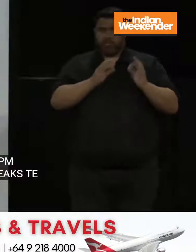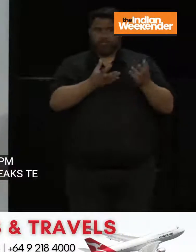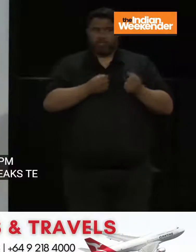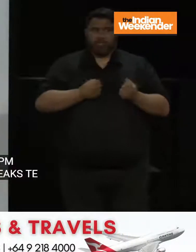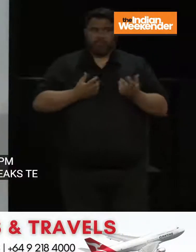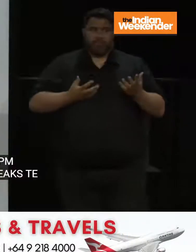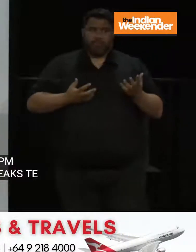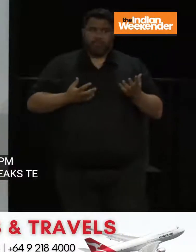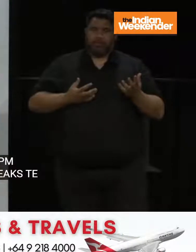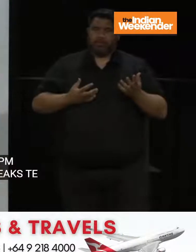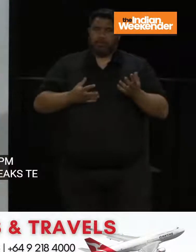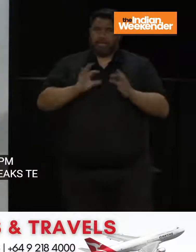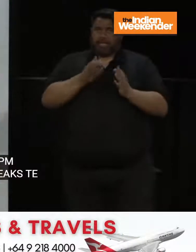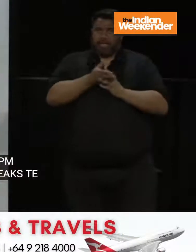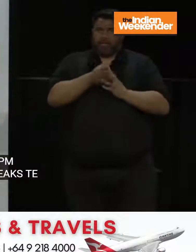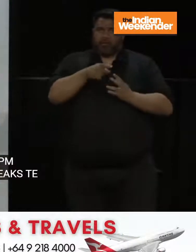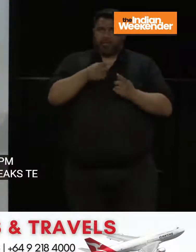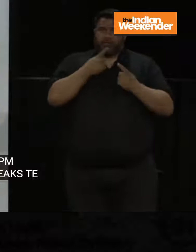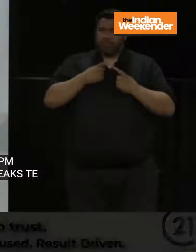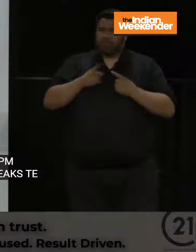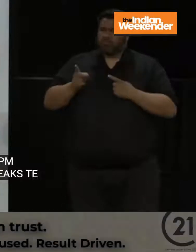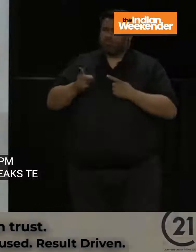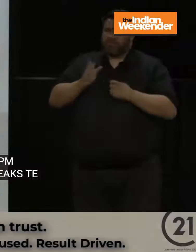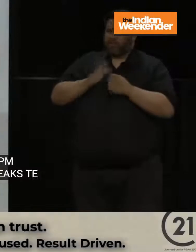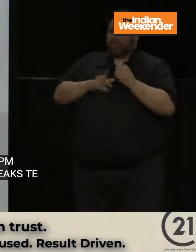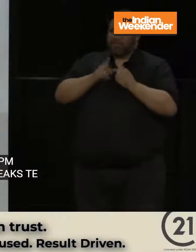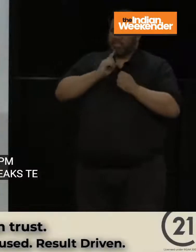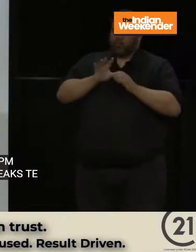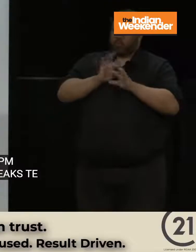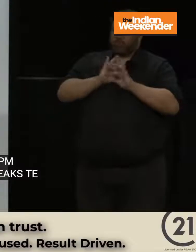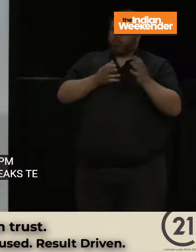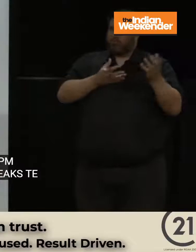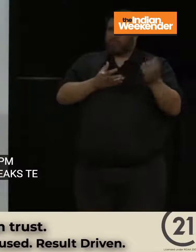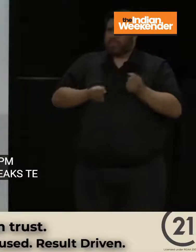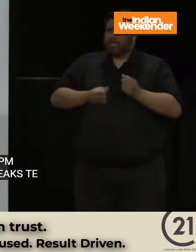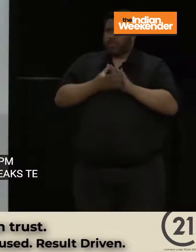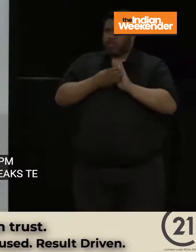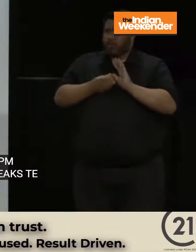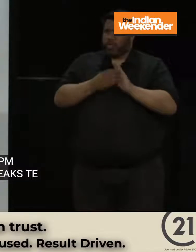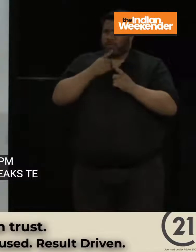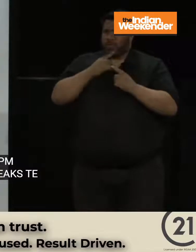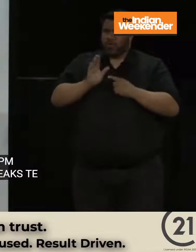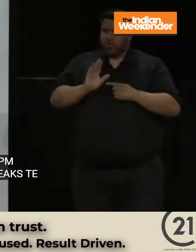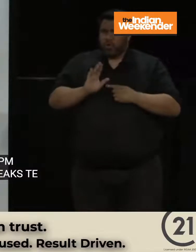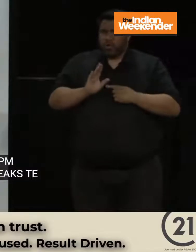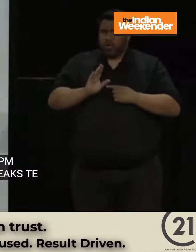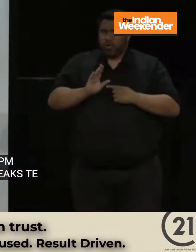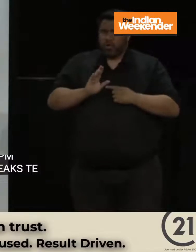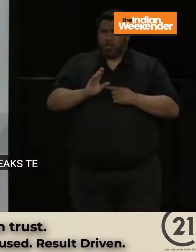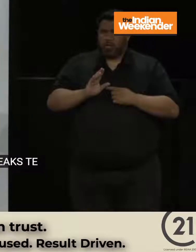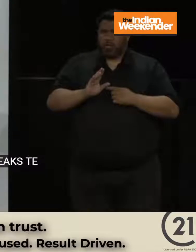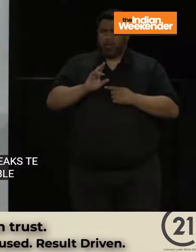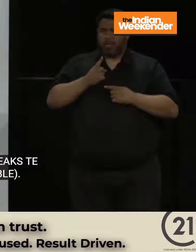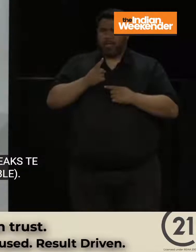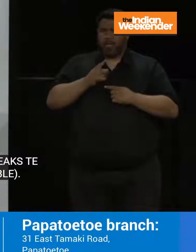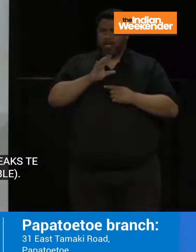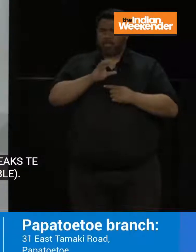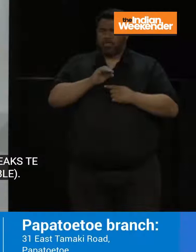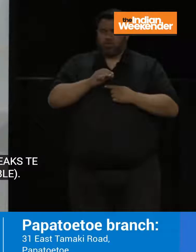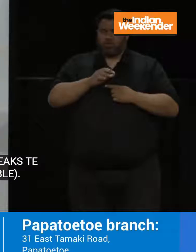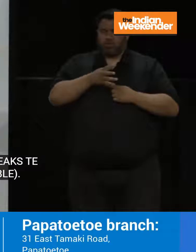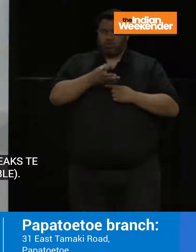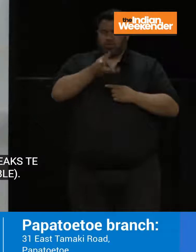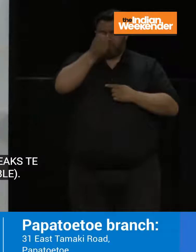information? Look, I don't think I've ever said that we haven't received any modelling. It's just I don't necessarily take a photographic imprint of